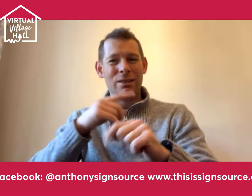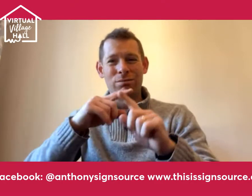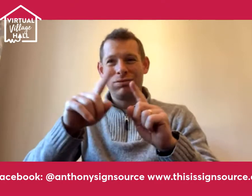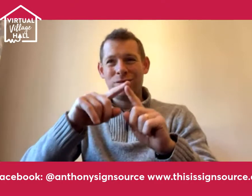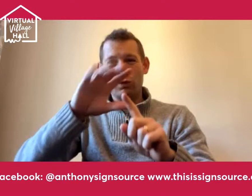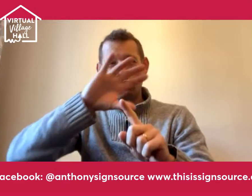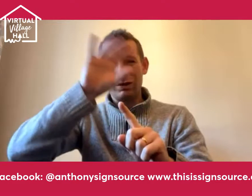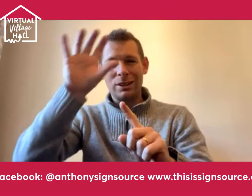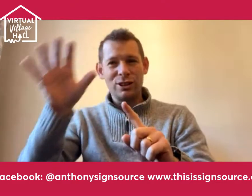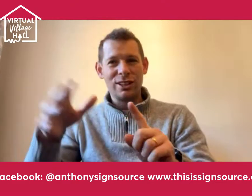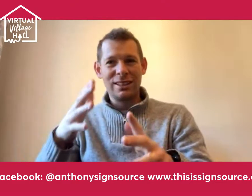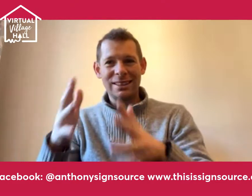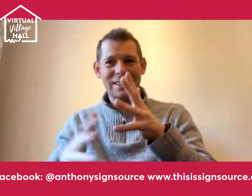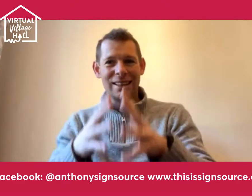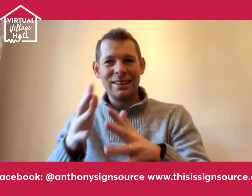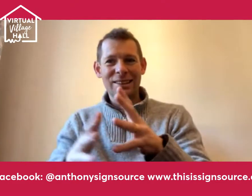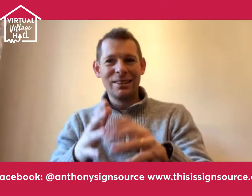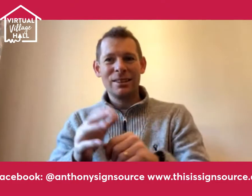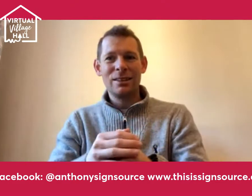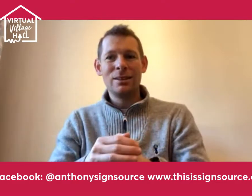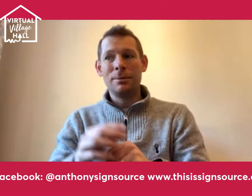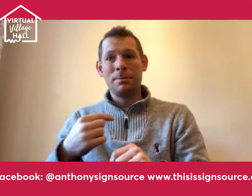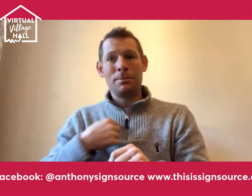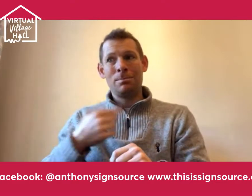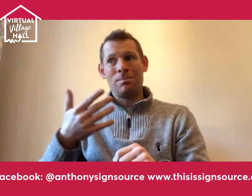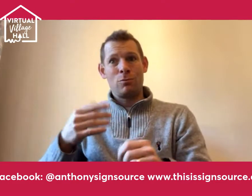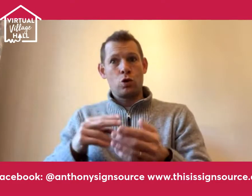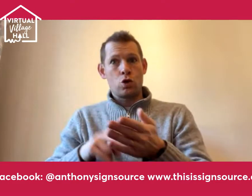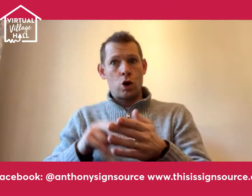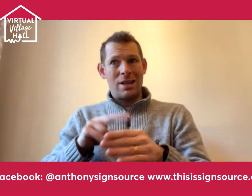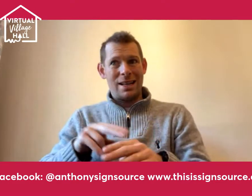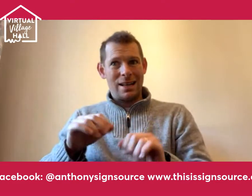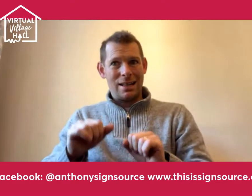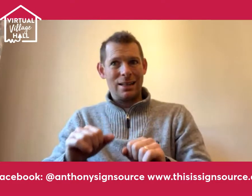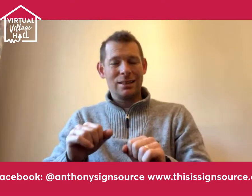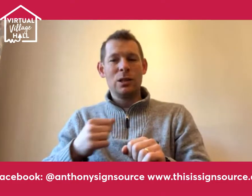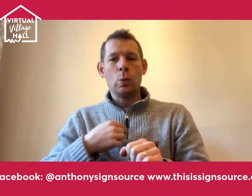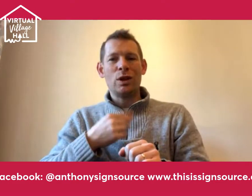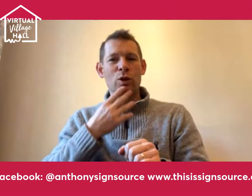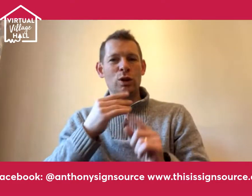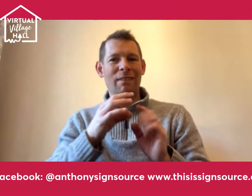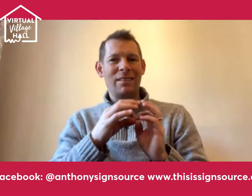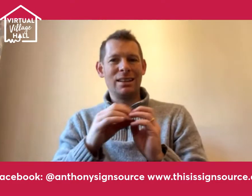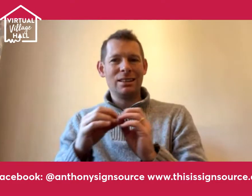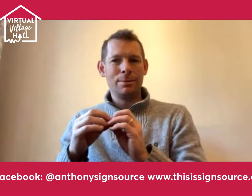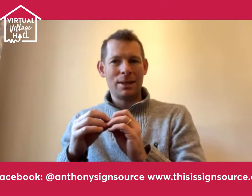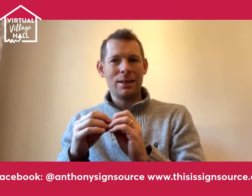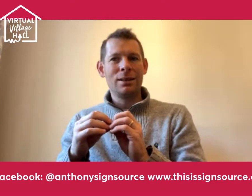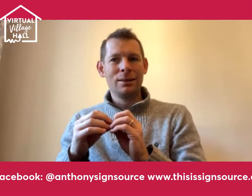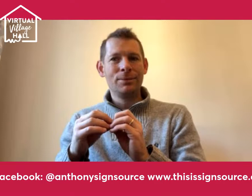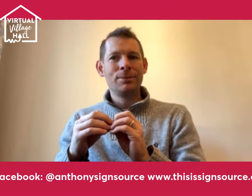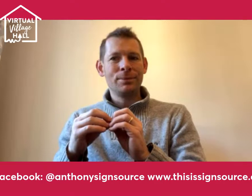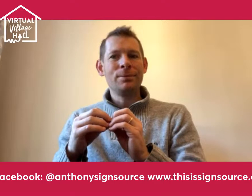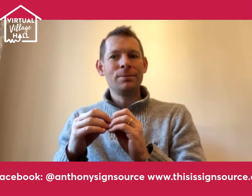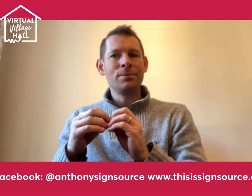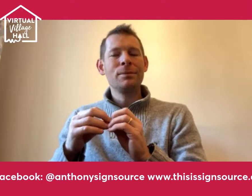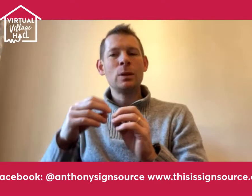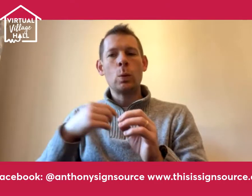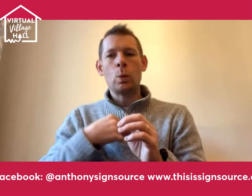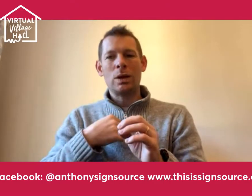you're stroking a pet. I know there are lots of different regional signs for different words. In Northern Ireland, actually, we just fingerspell the word